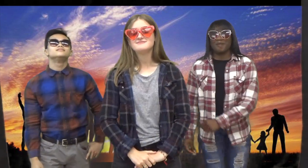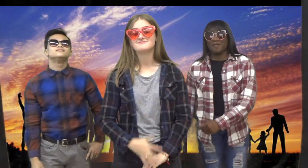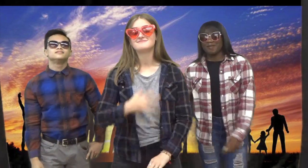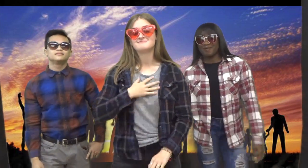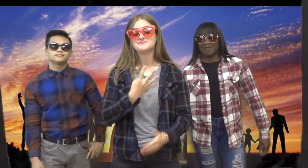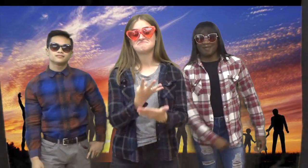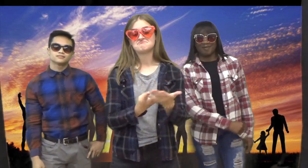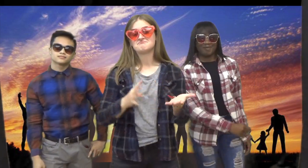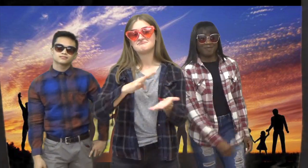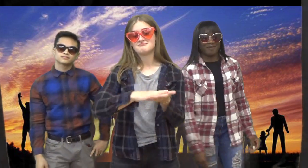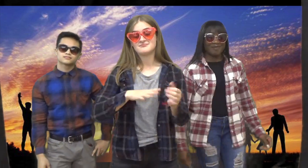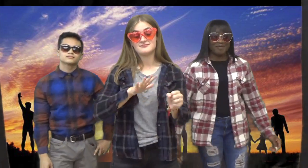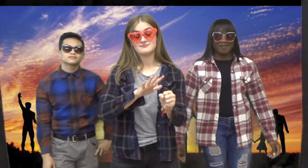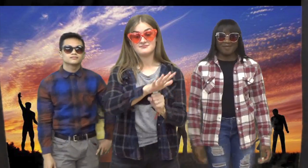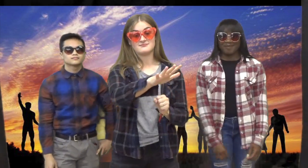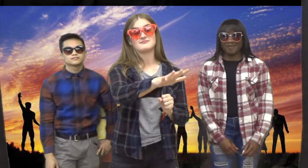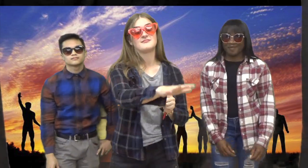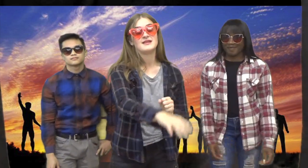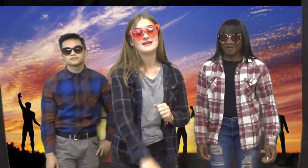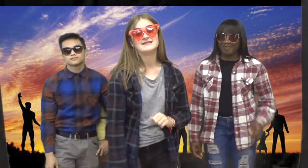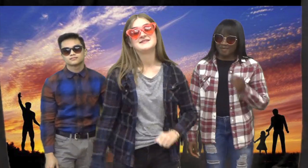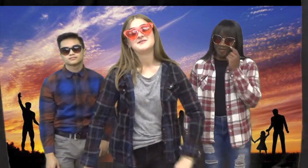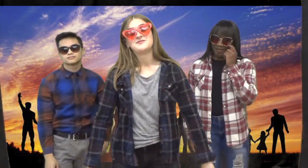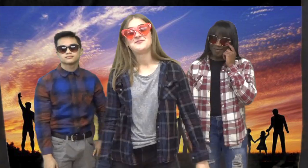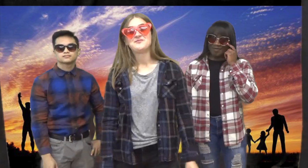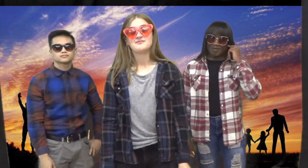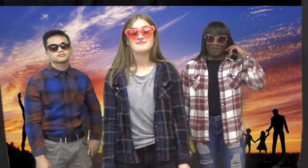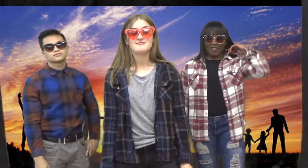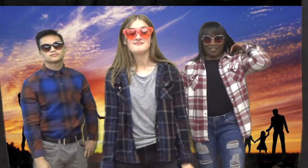I came about 70 days.